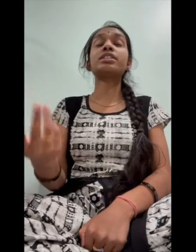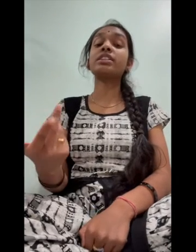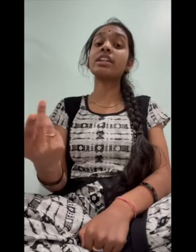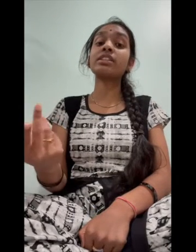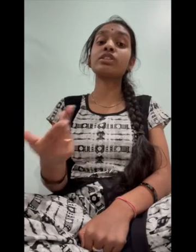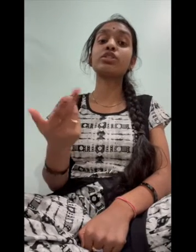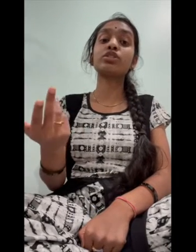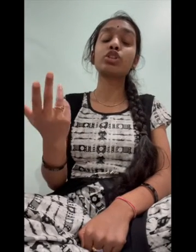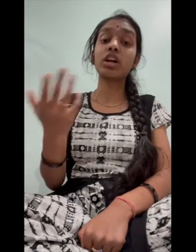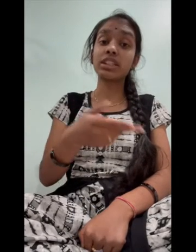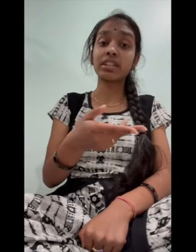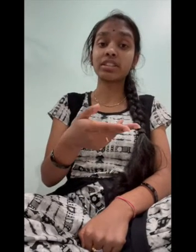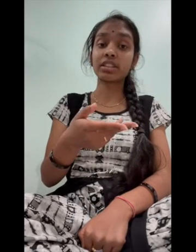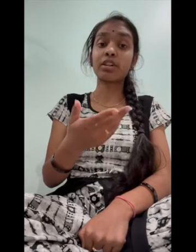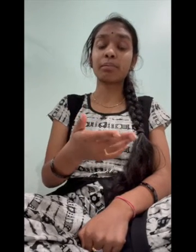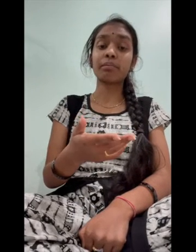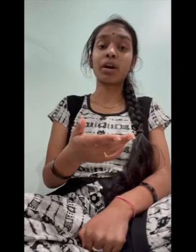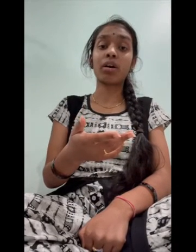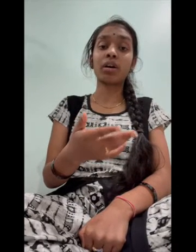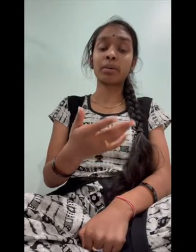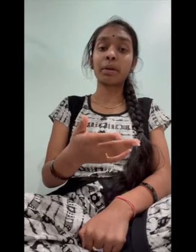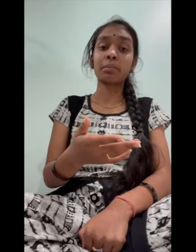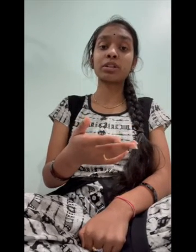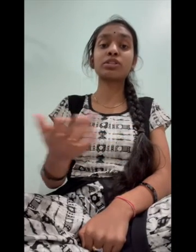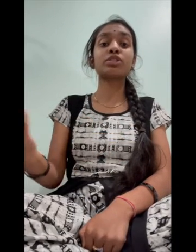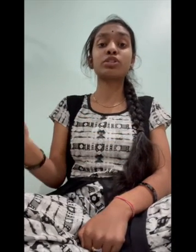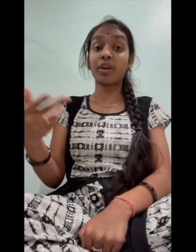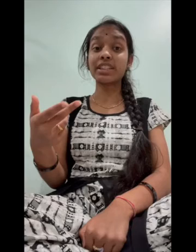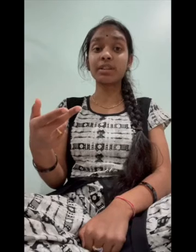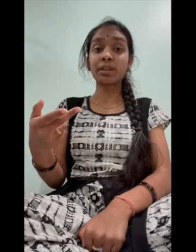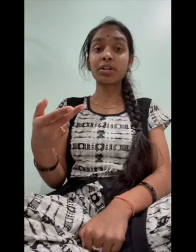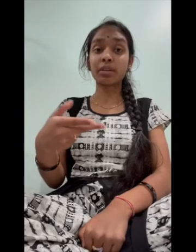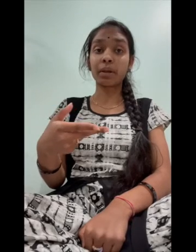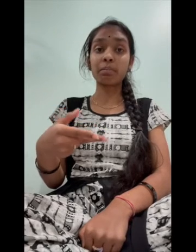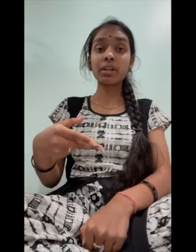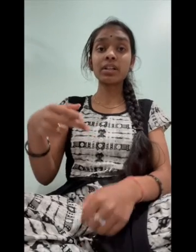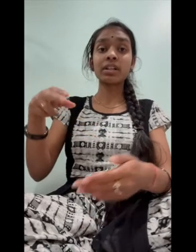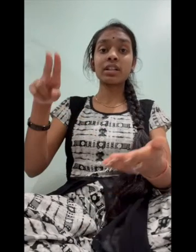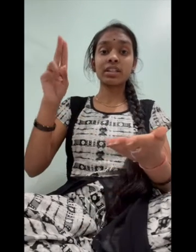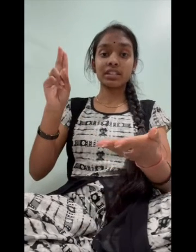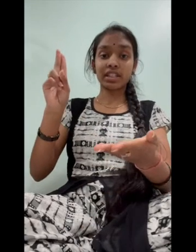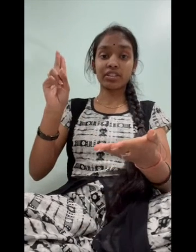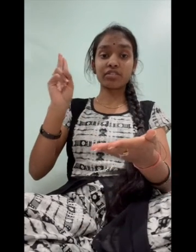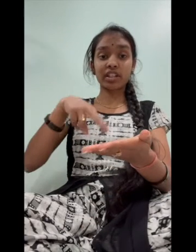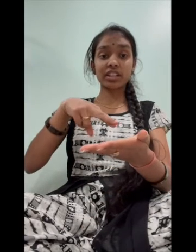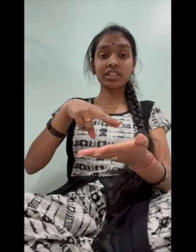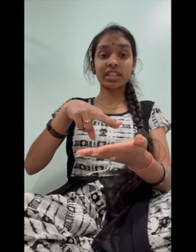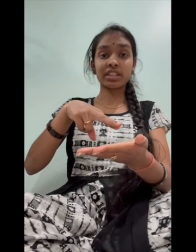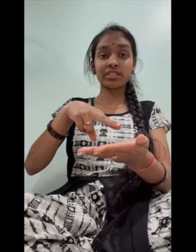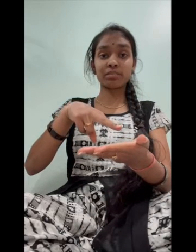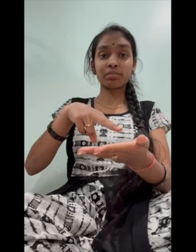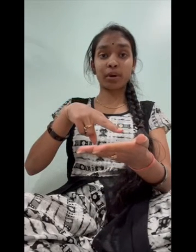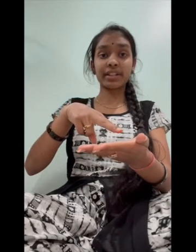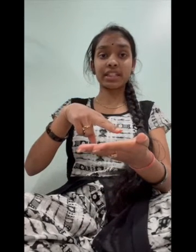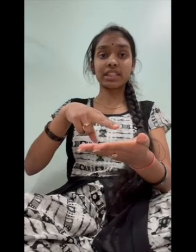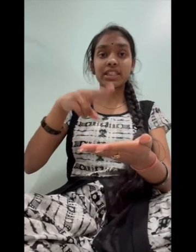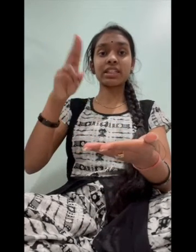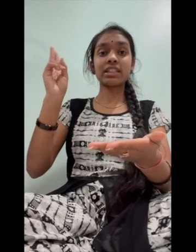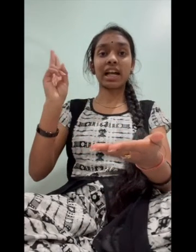to say to jot down something on the paper, to write something on the paper, you take your 2 fingers and you point it, and